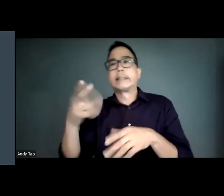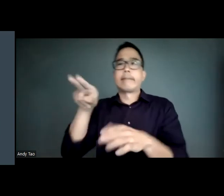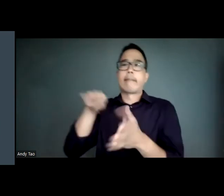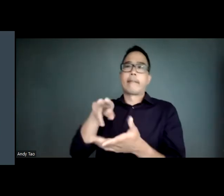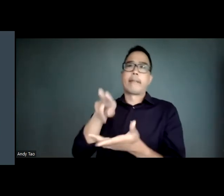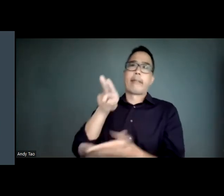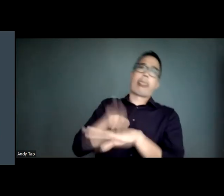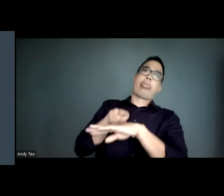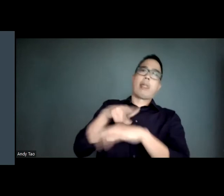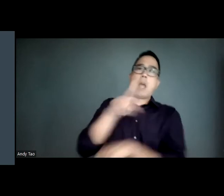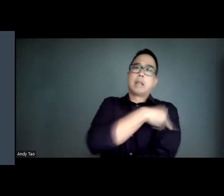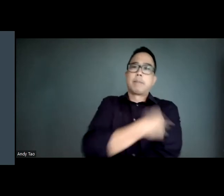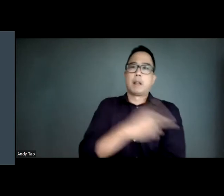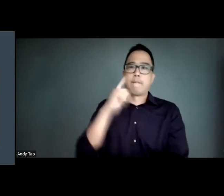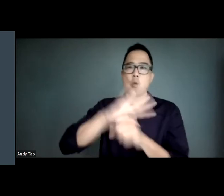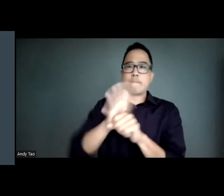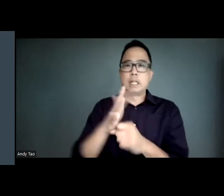severely and quickly decrease.